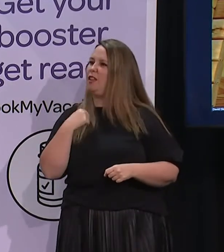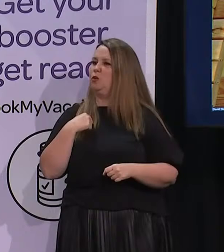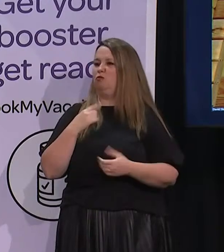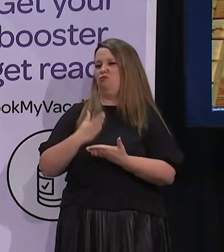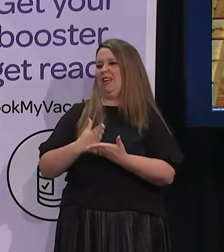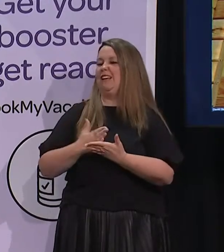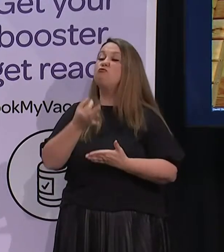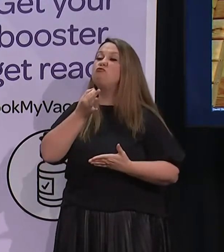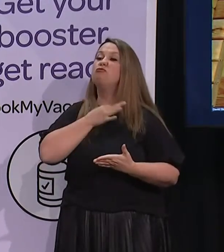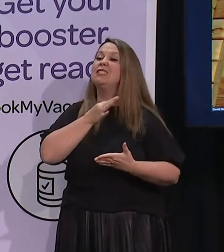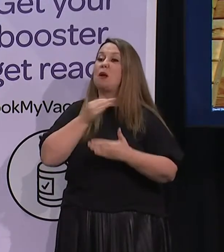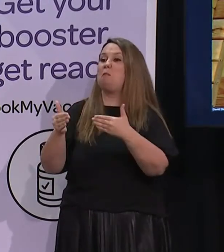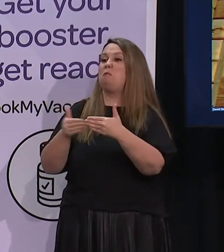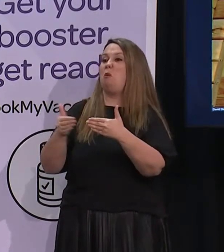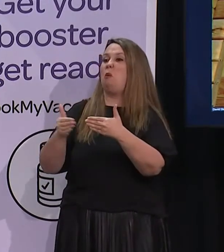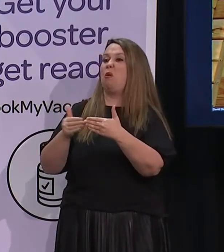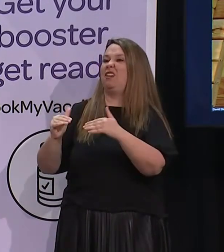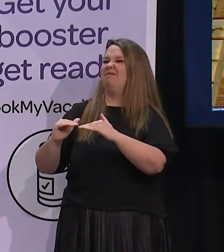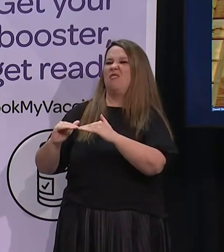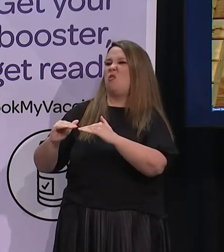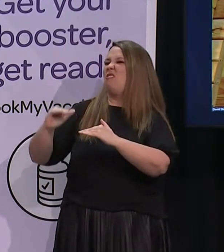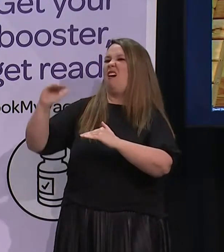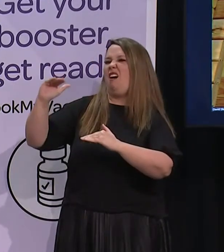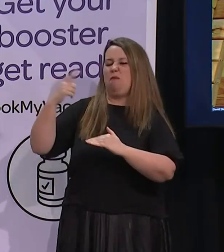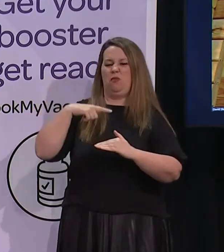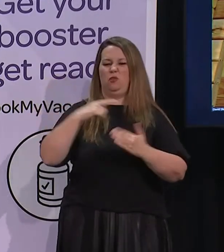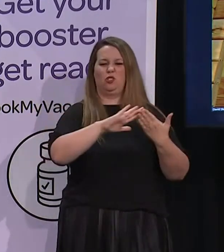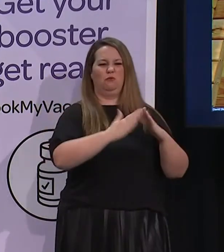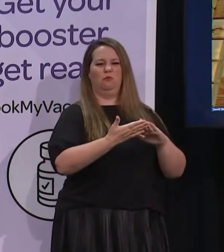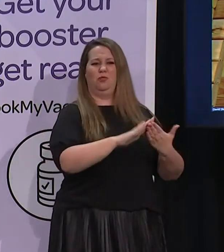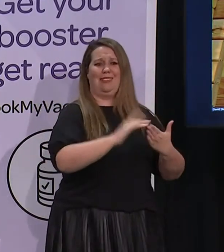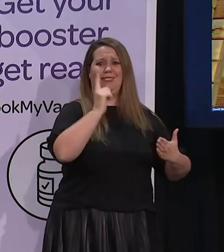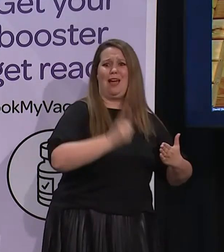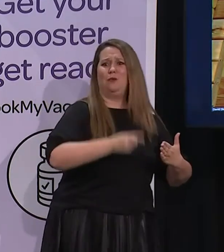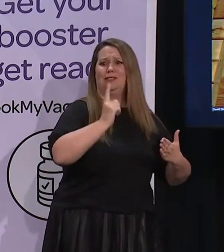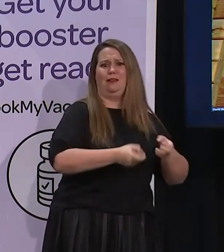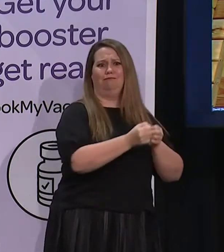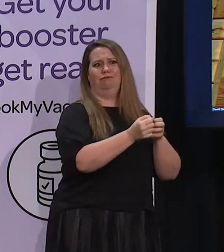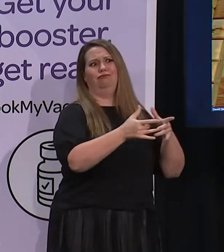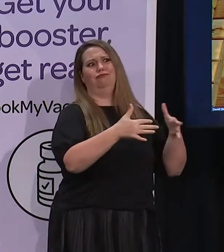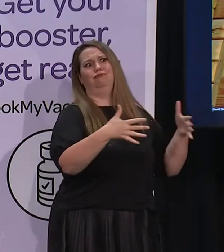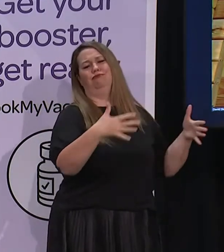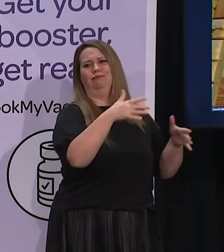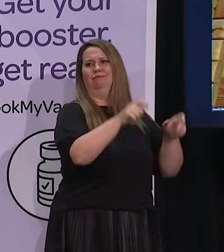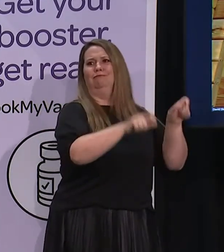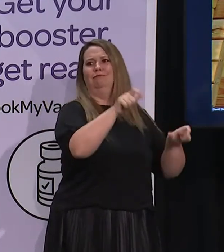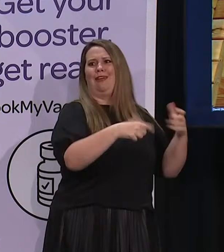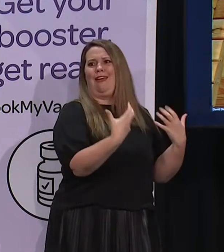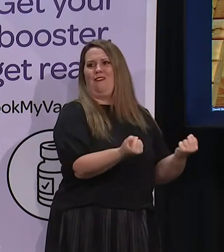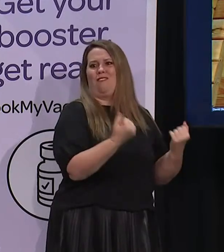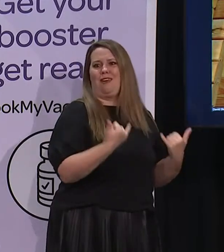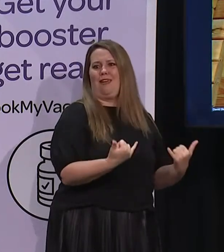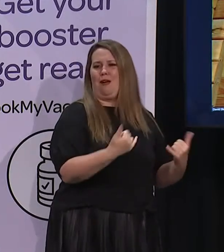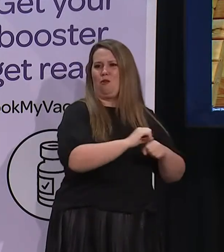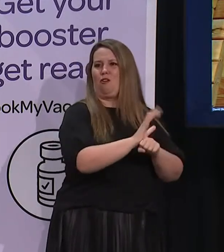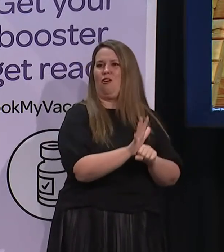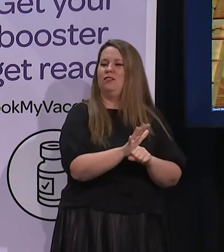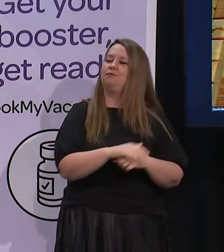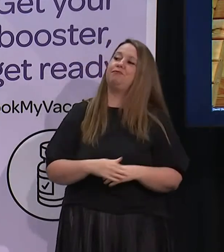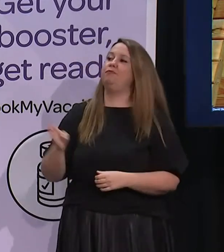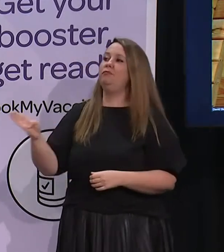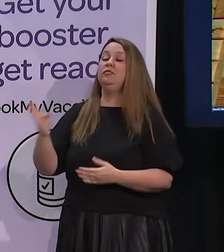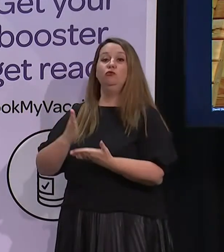have tens of thousands of cases in the community? The thing that has gotten us through this pandemic has been our desire